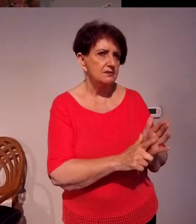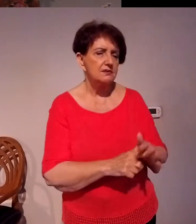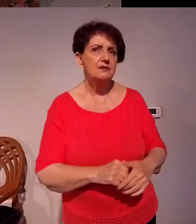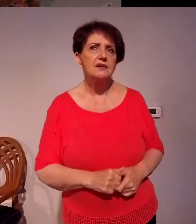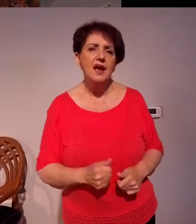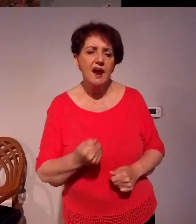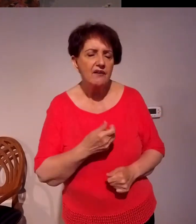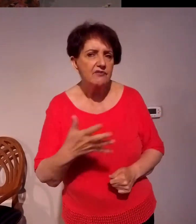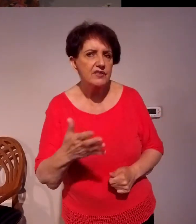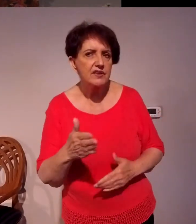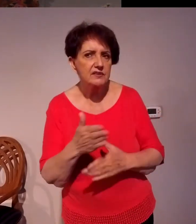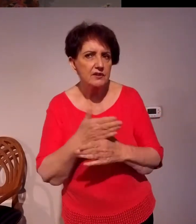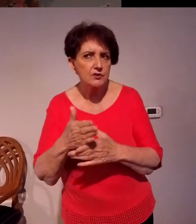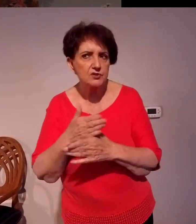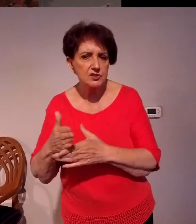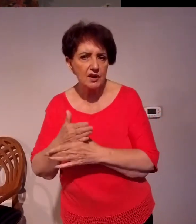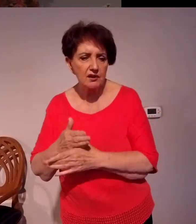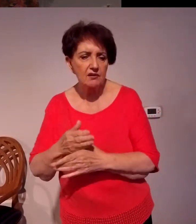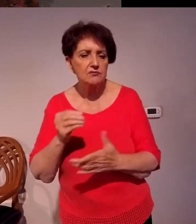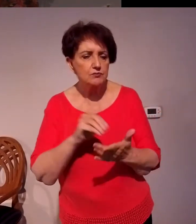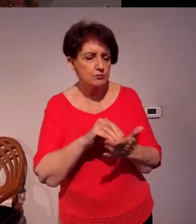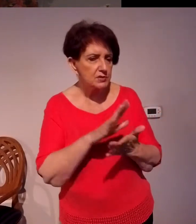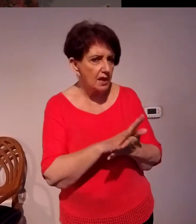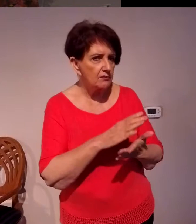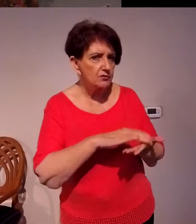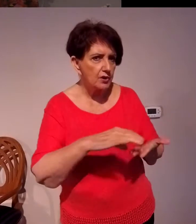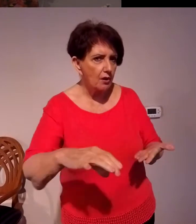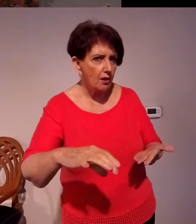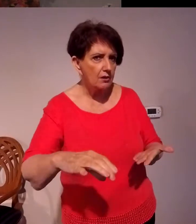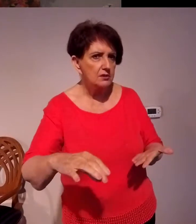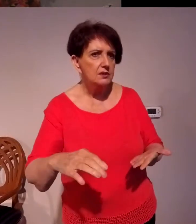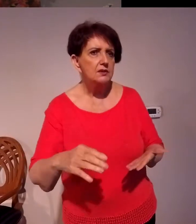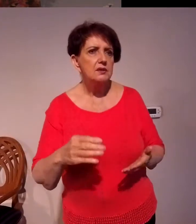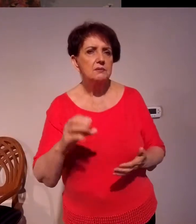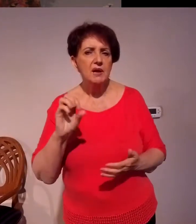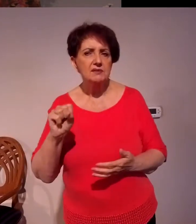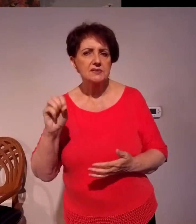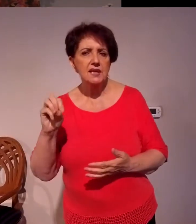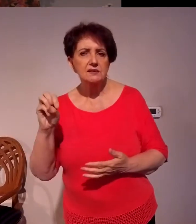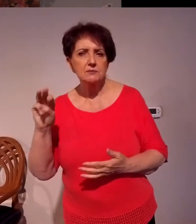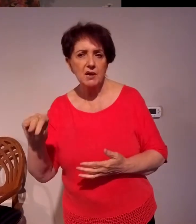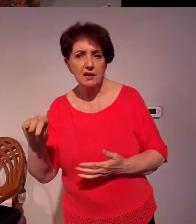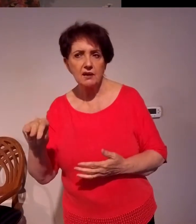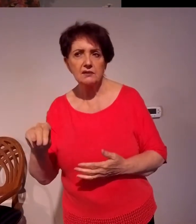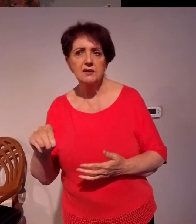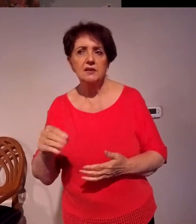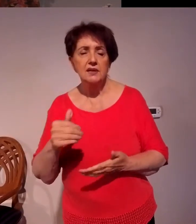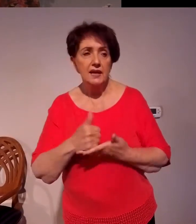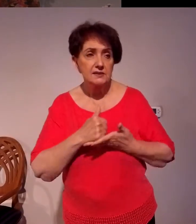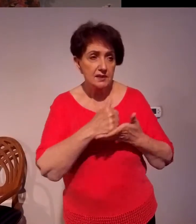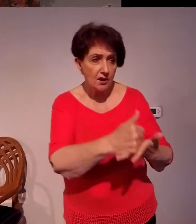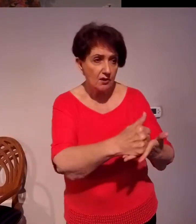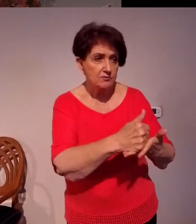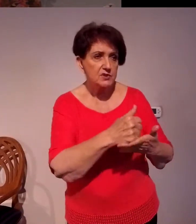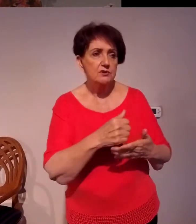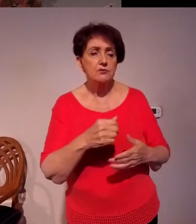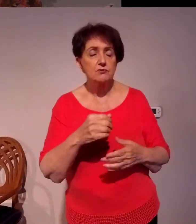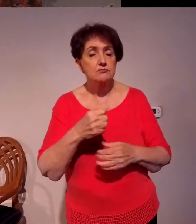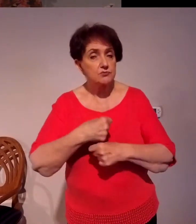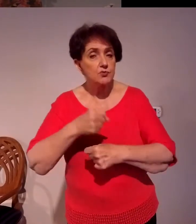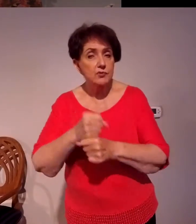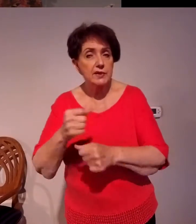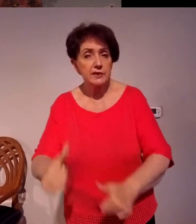Everything that you have shared in here and that you wrote down on those cards about what Science of Mind and CSLDallas has helped you create in your own